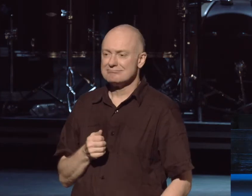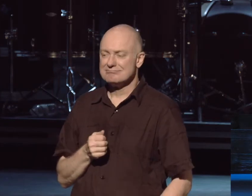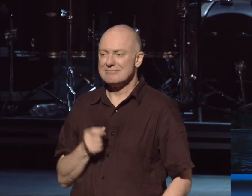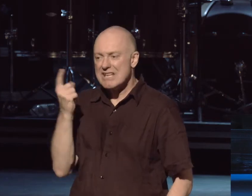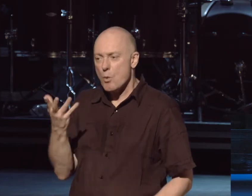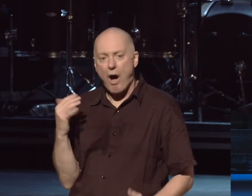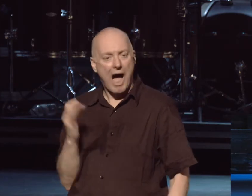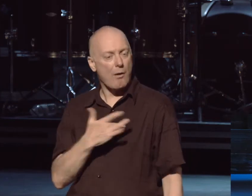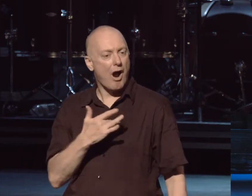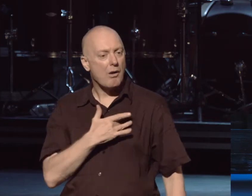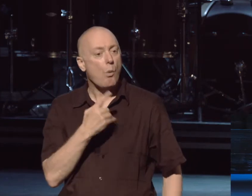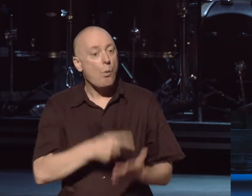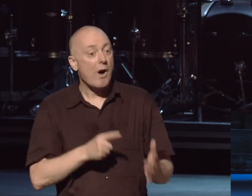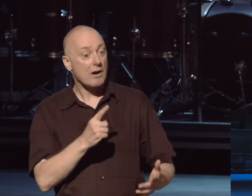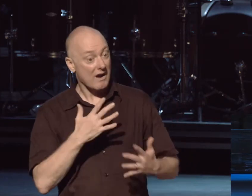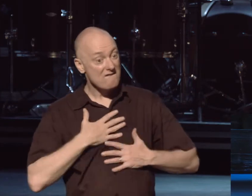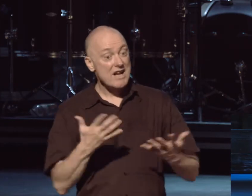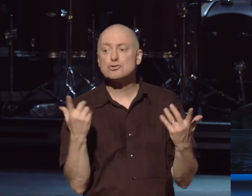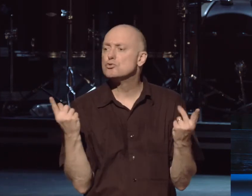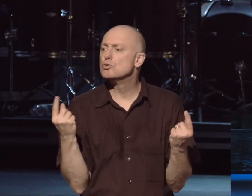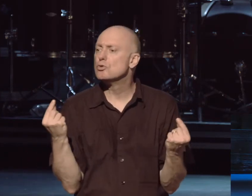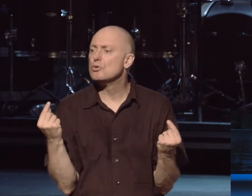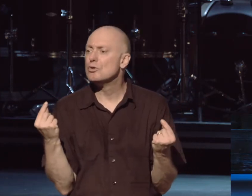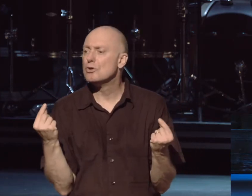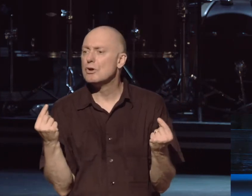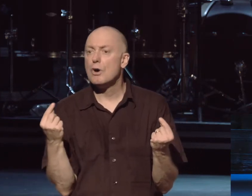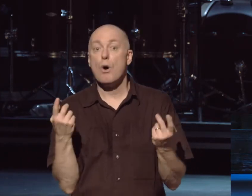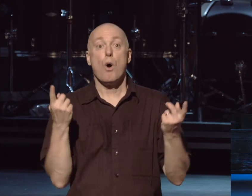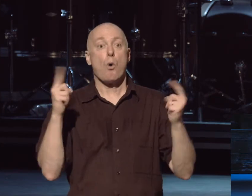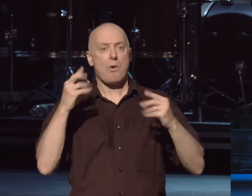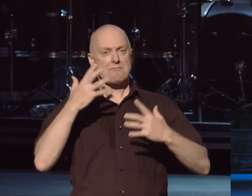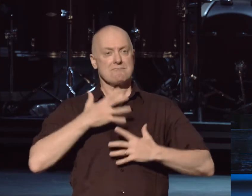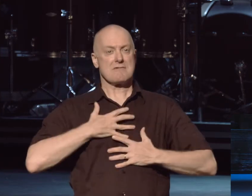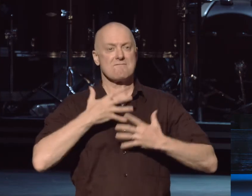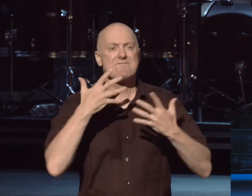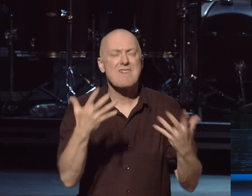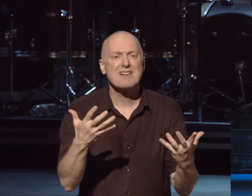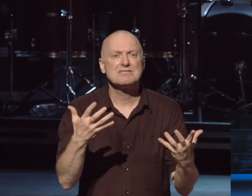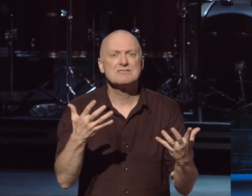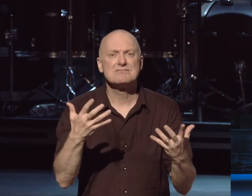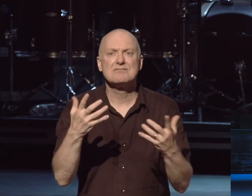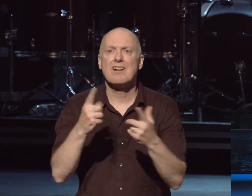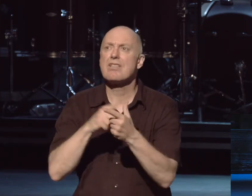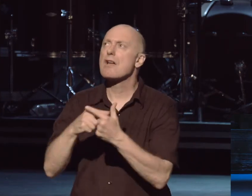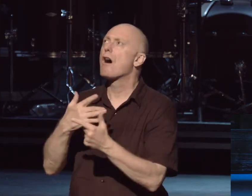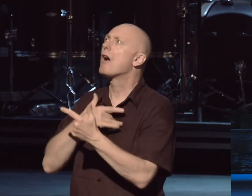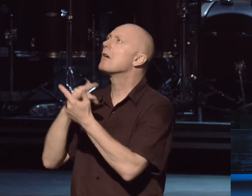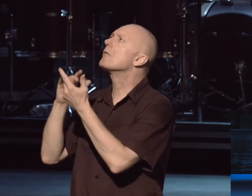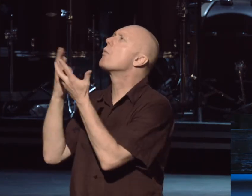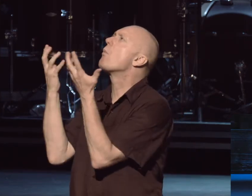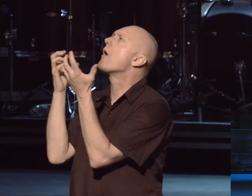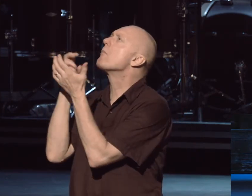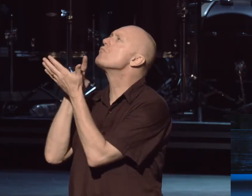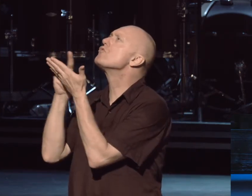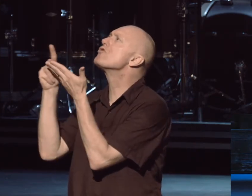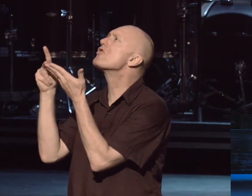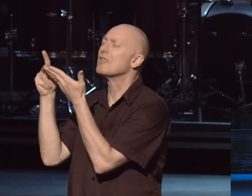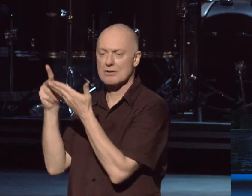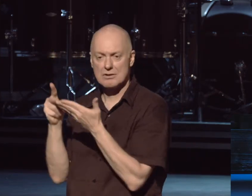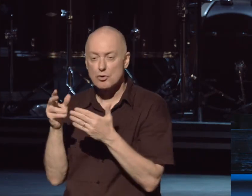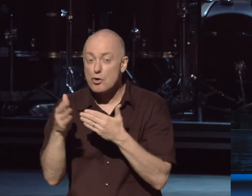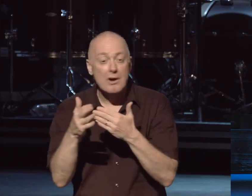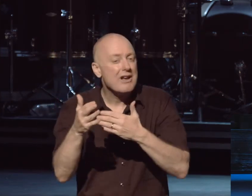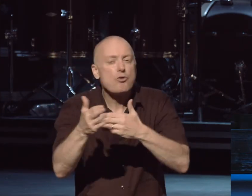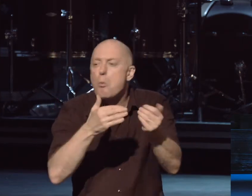do? It invites a purity of the heart. Listen, no matter what you've done, no matter how bad you've